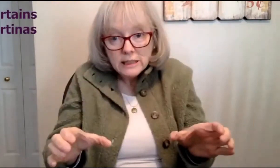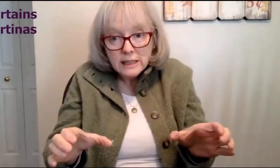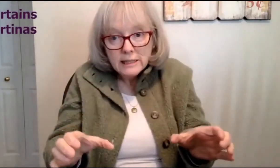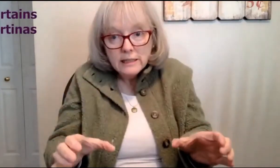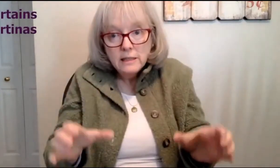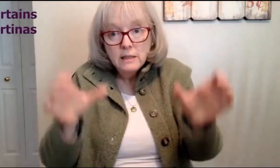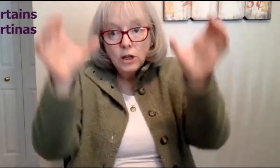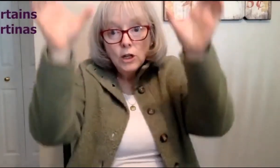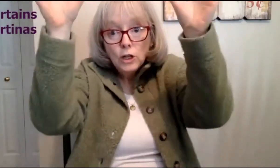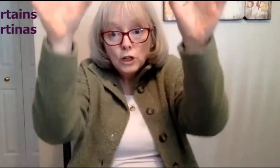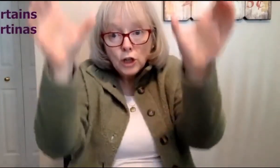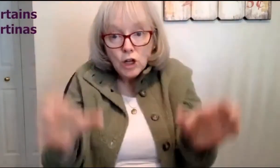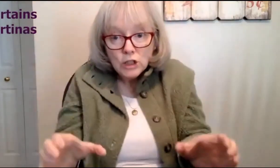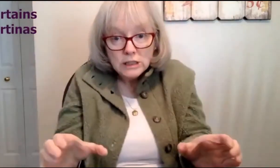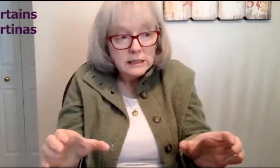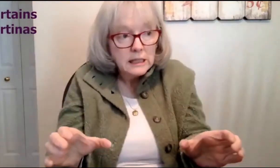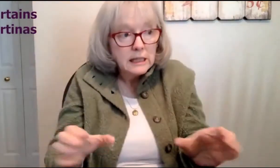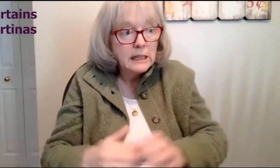Curtains.